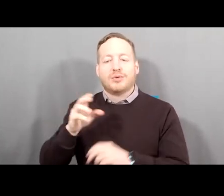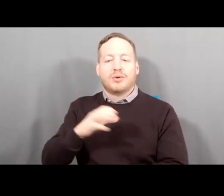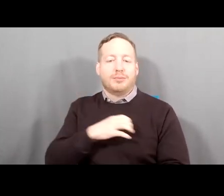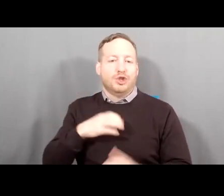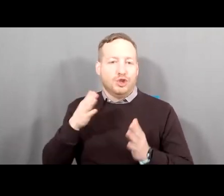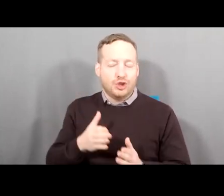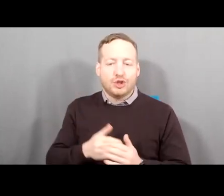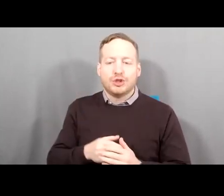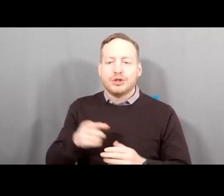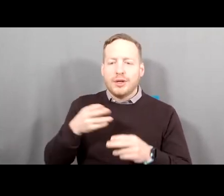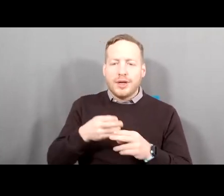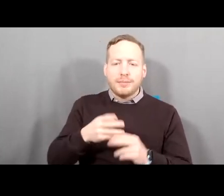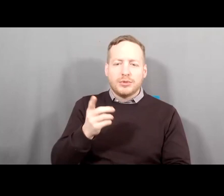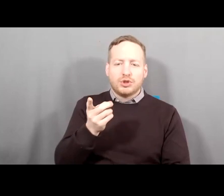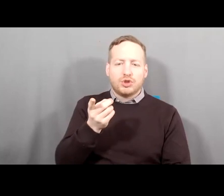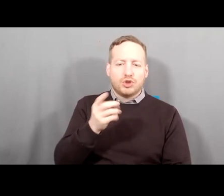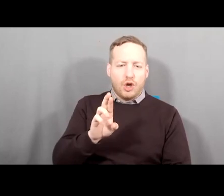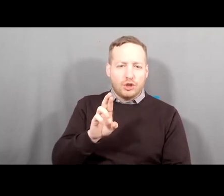executive director,